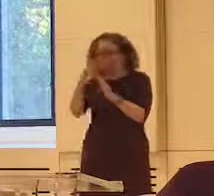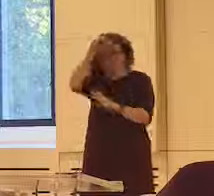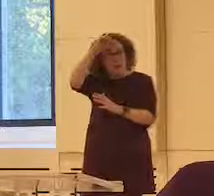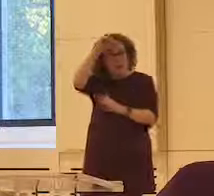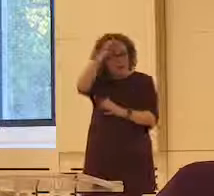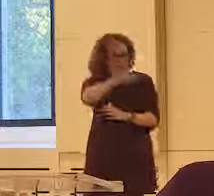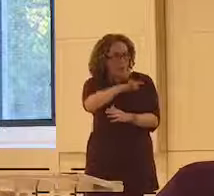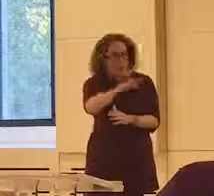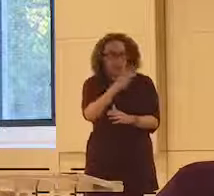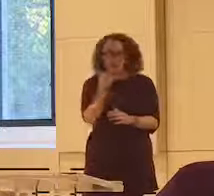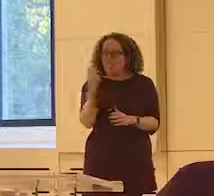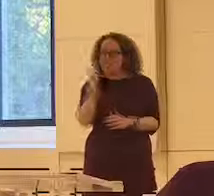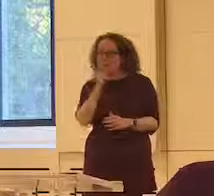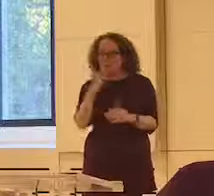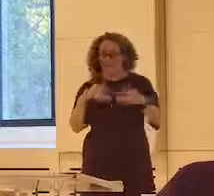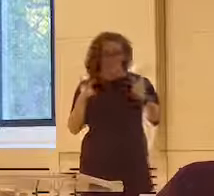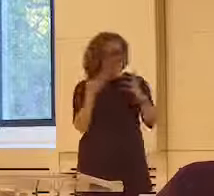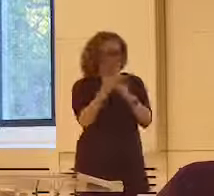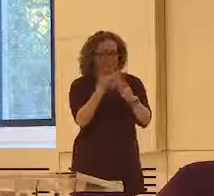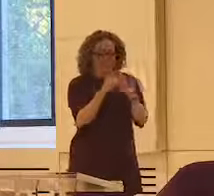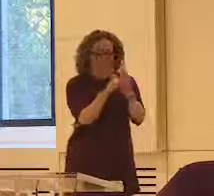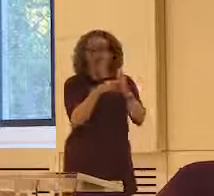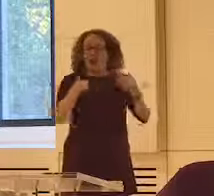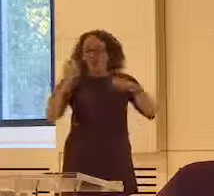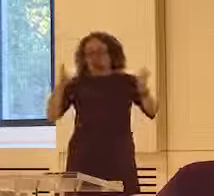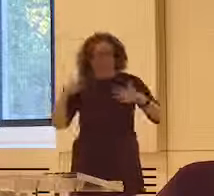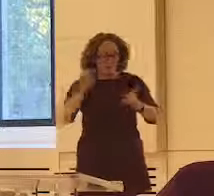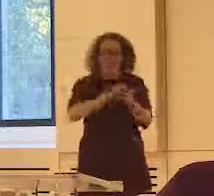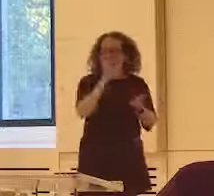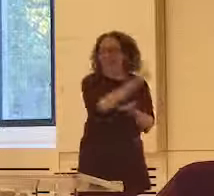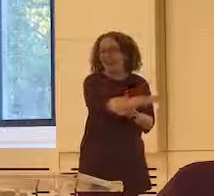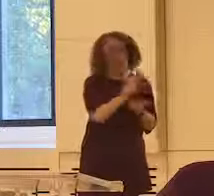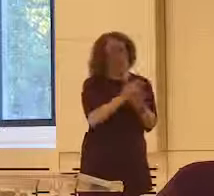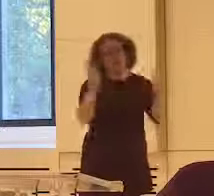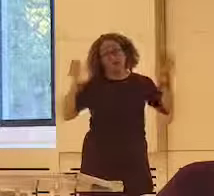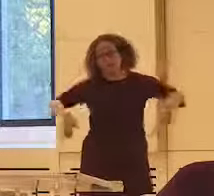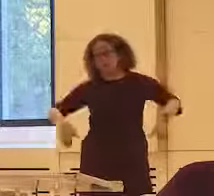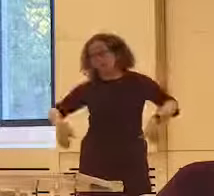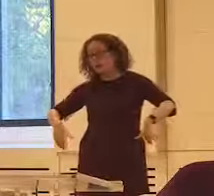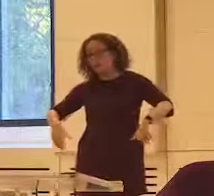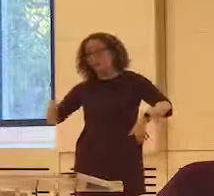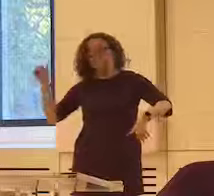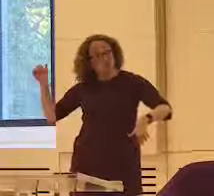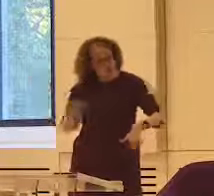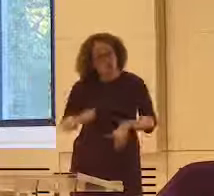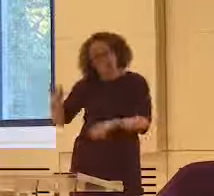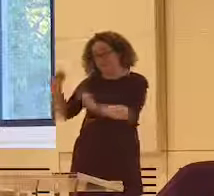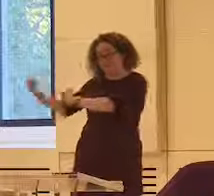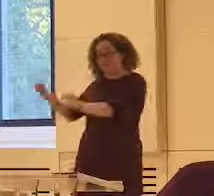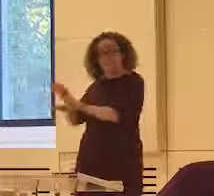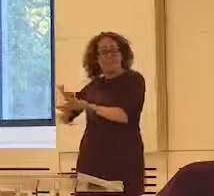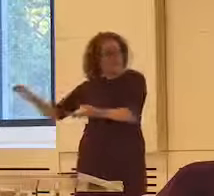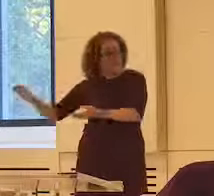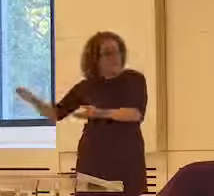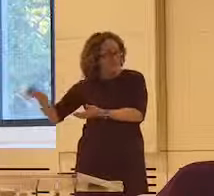us a proportion of their money in order to pay for the service. So if people think they have to pay, that's not good enough.